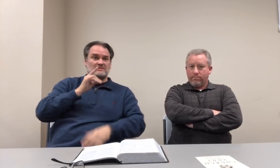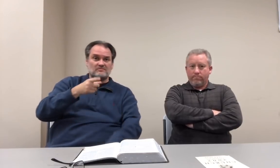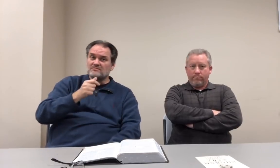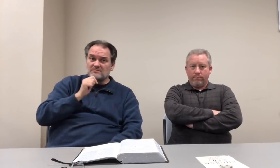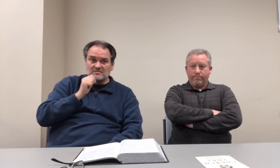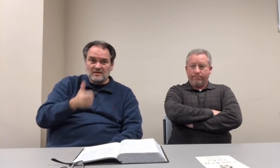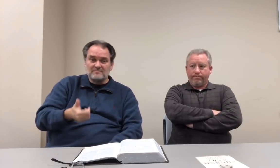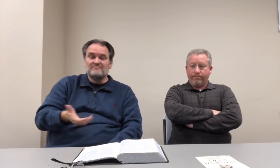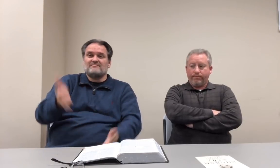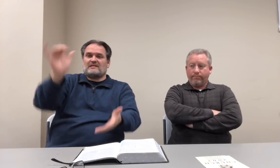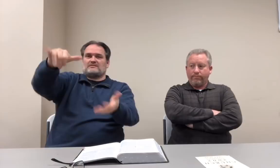Charles Hodge.